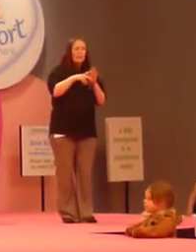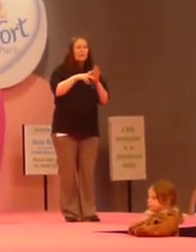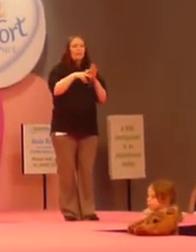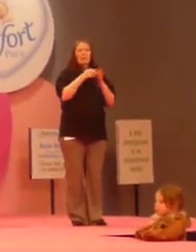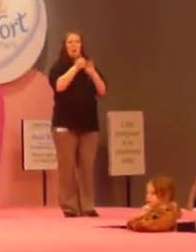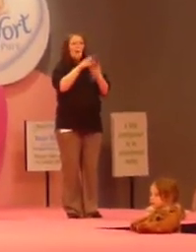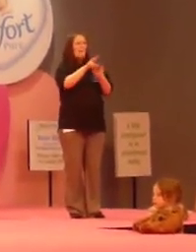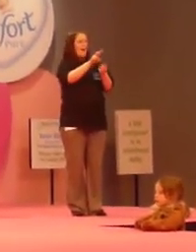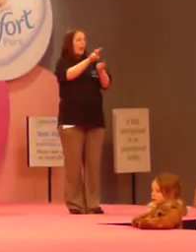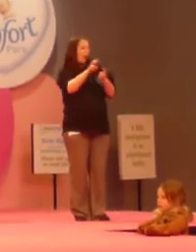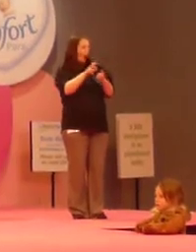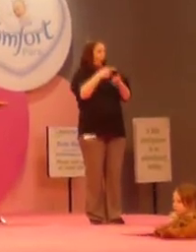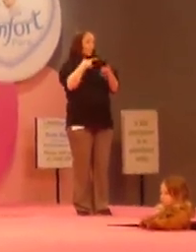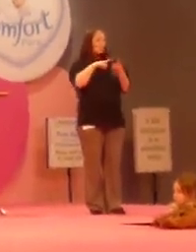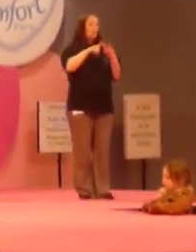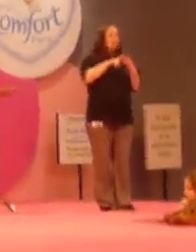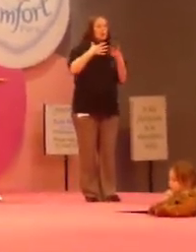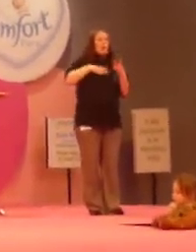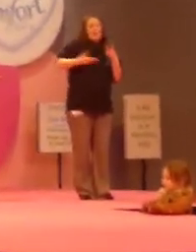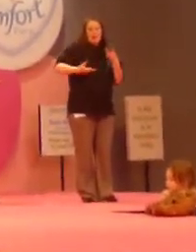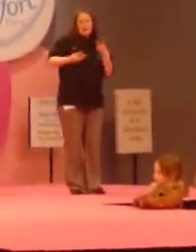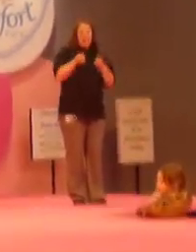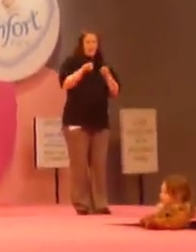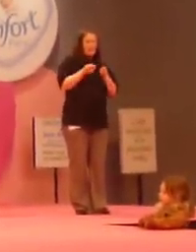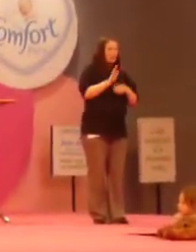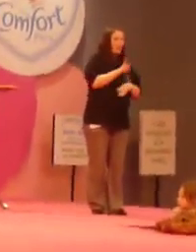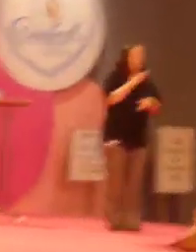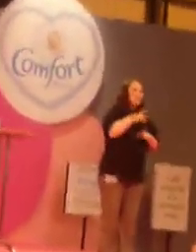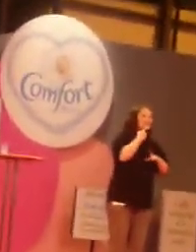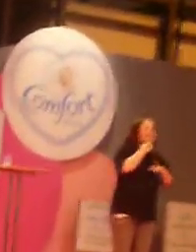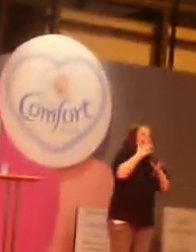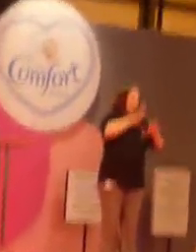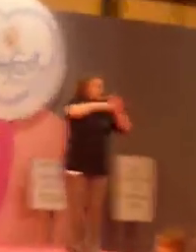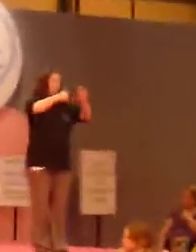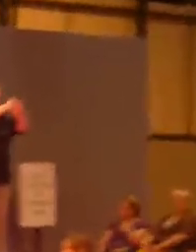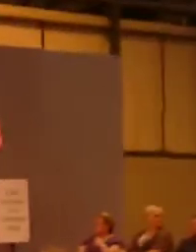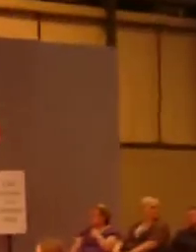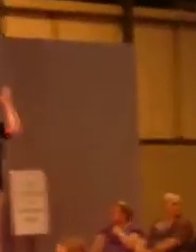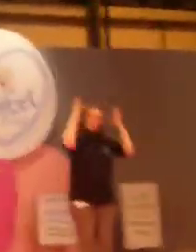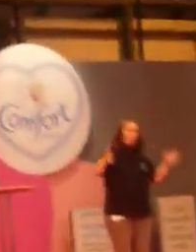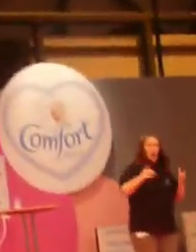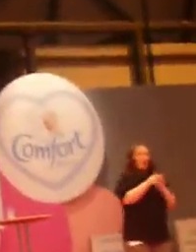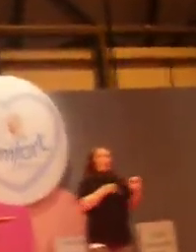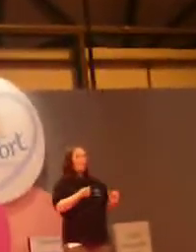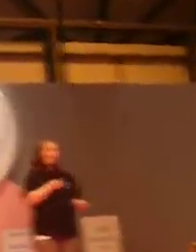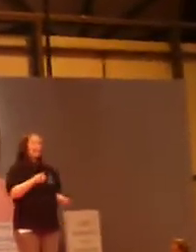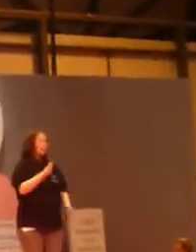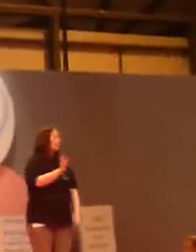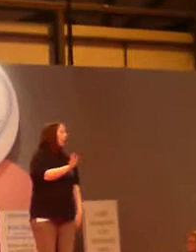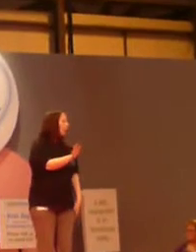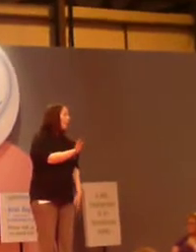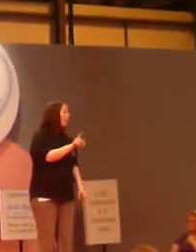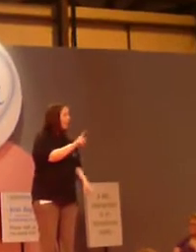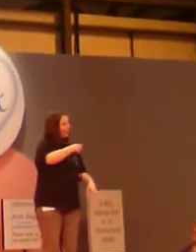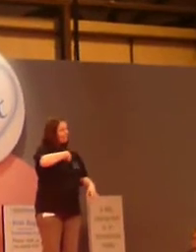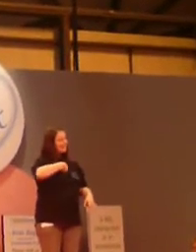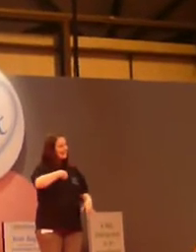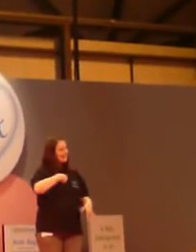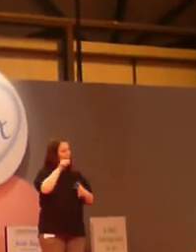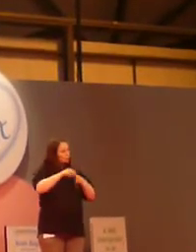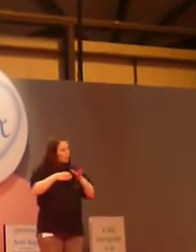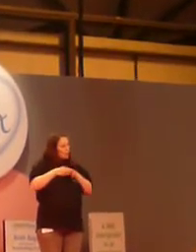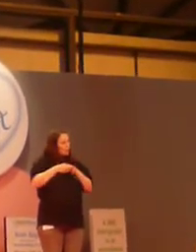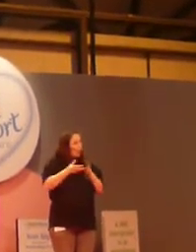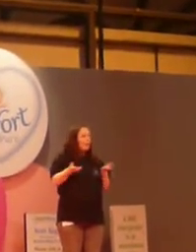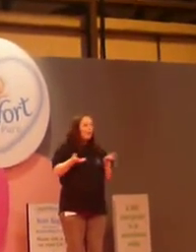business manager. I'm not saying, you know, go out and start a multinational. Do what I did, which is start small.